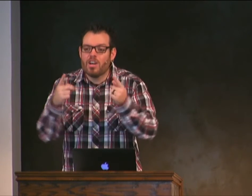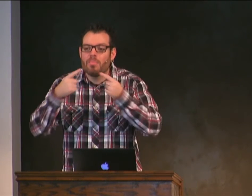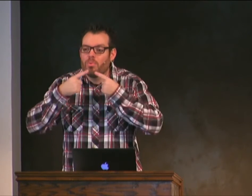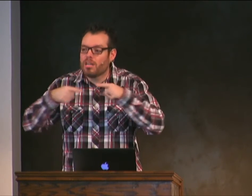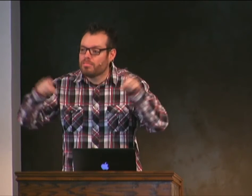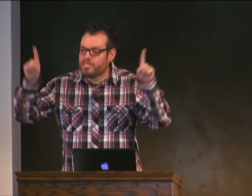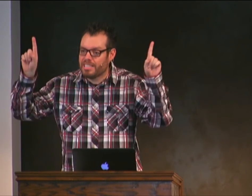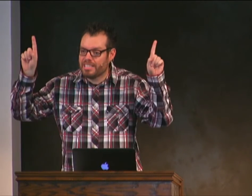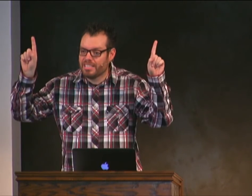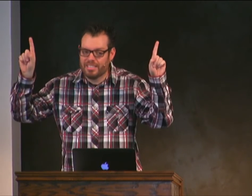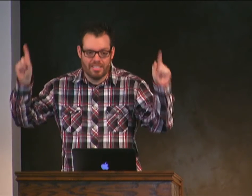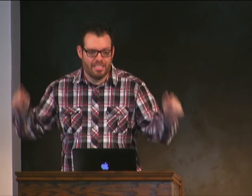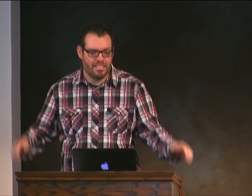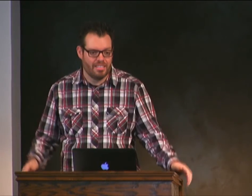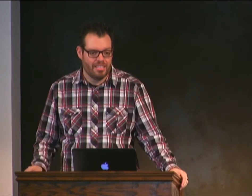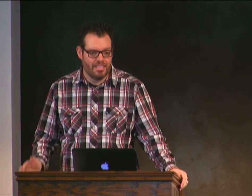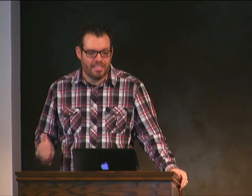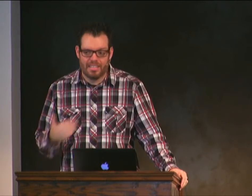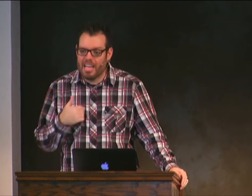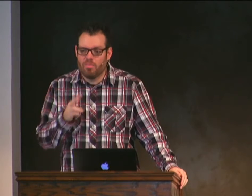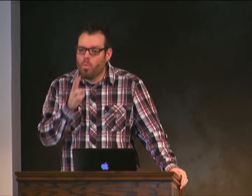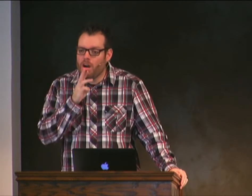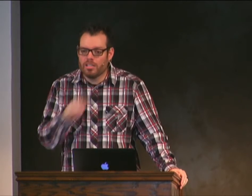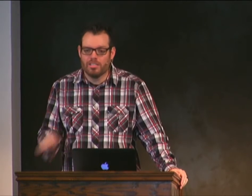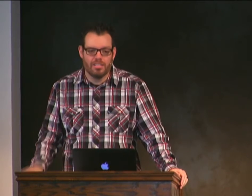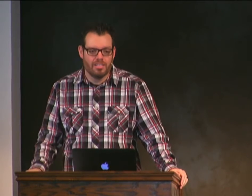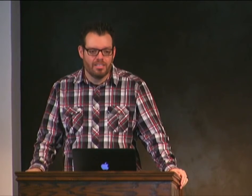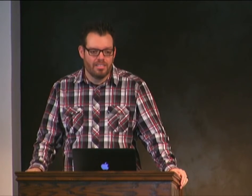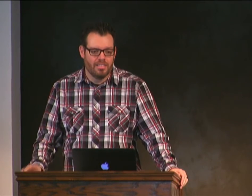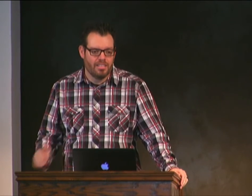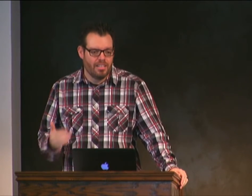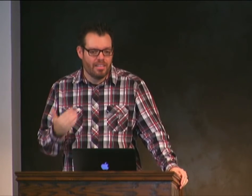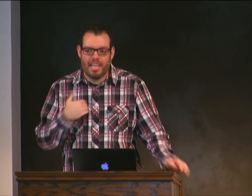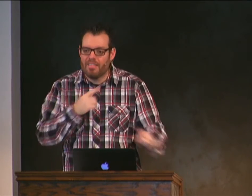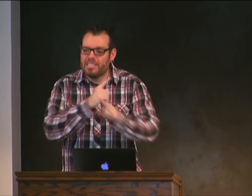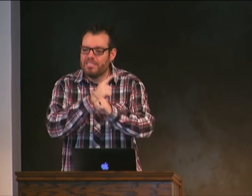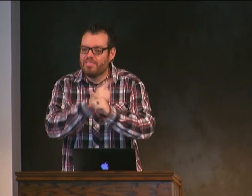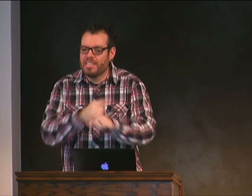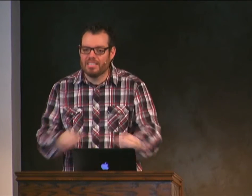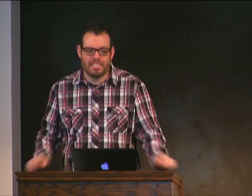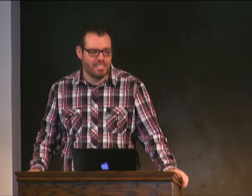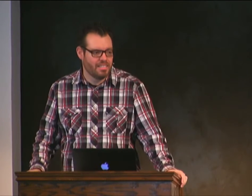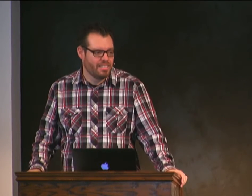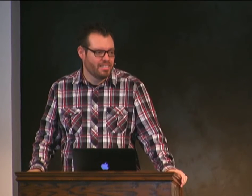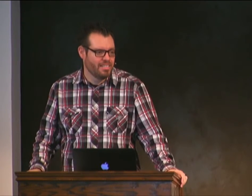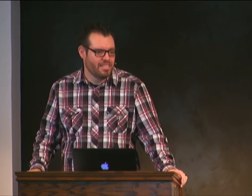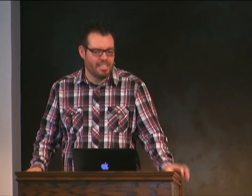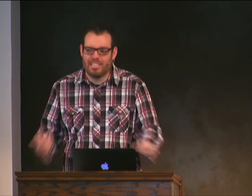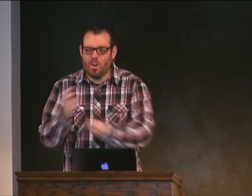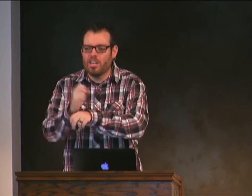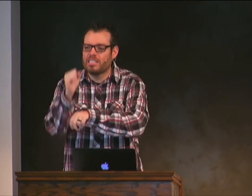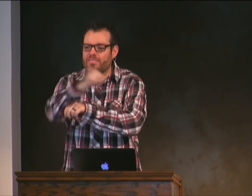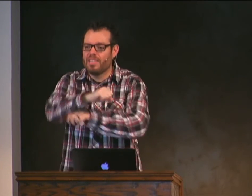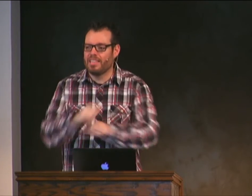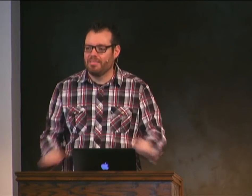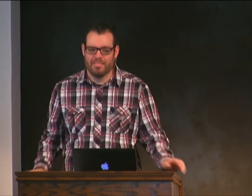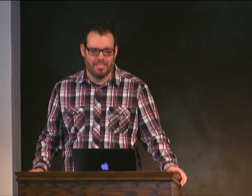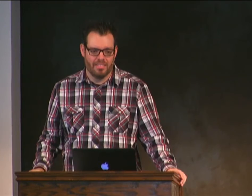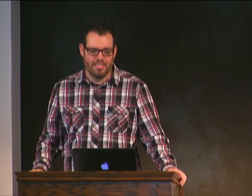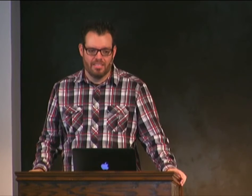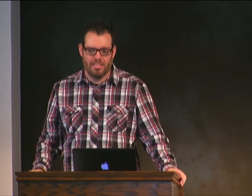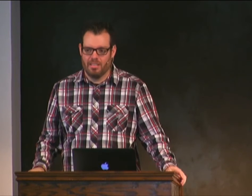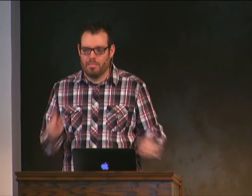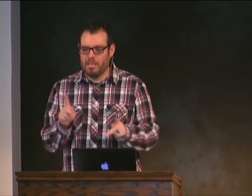But they're very prosperous. They have water. They have defense. It's hard to defeat